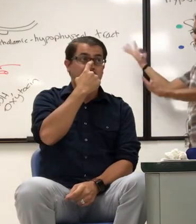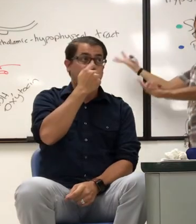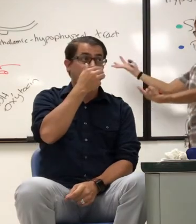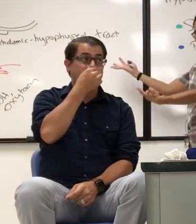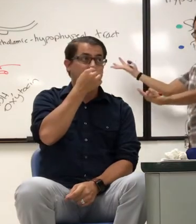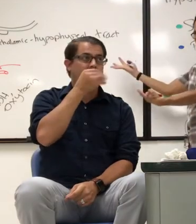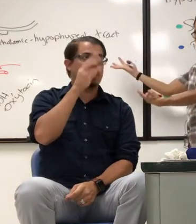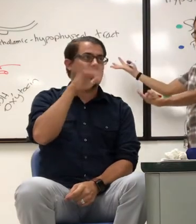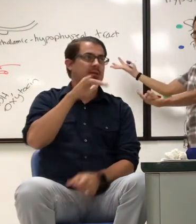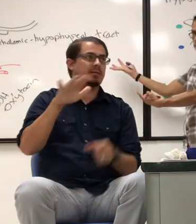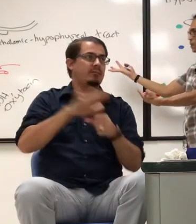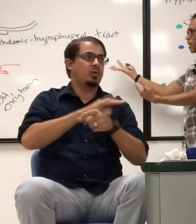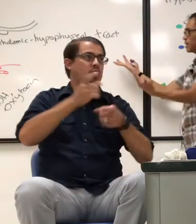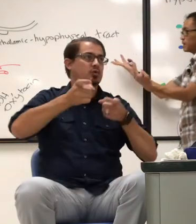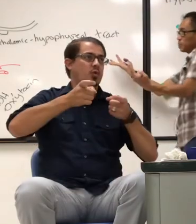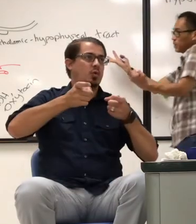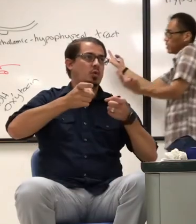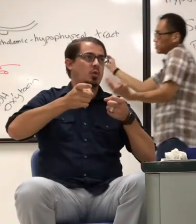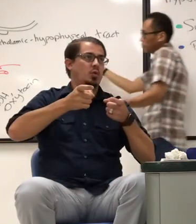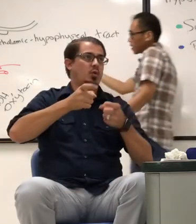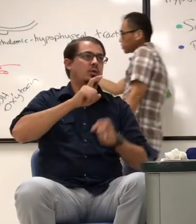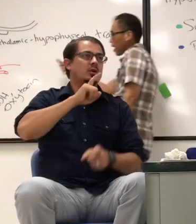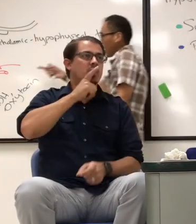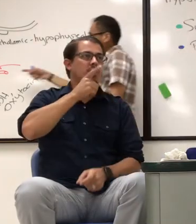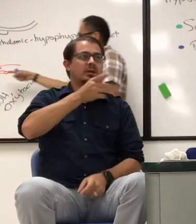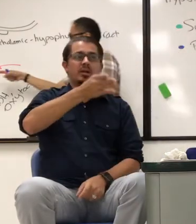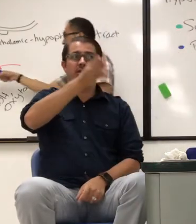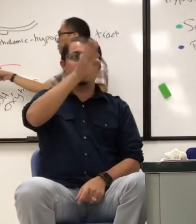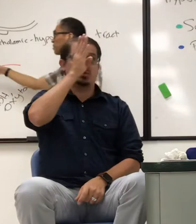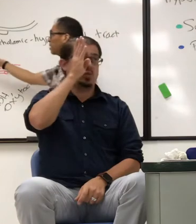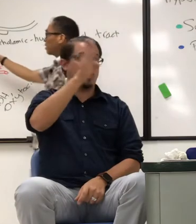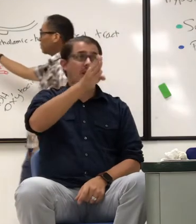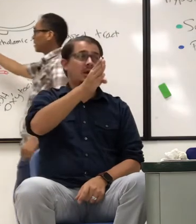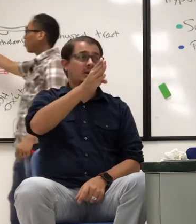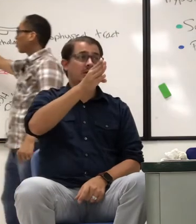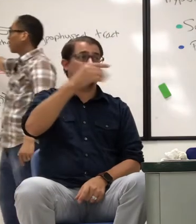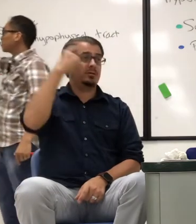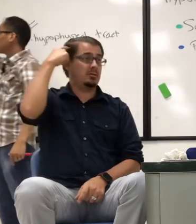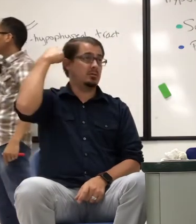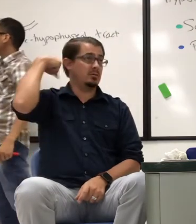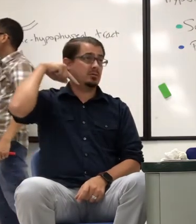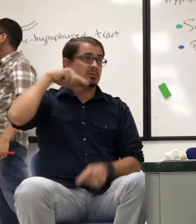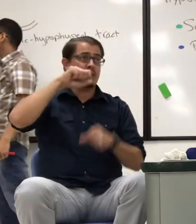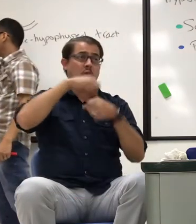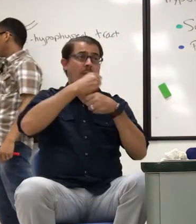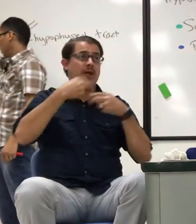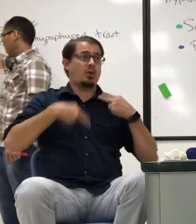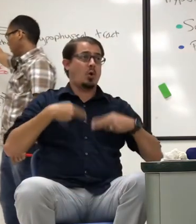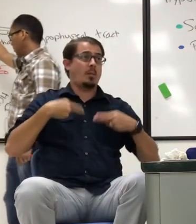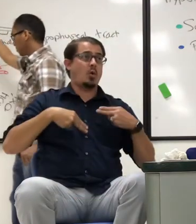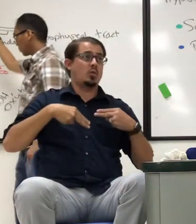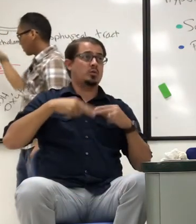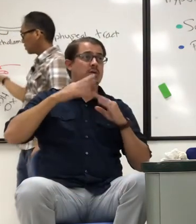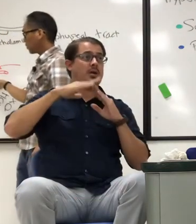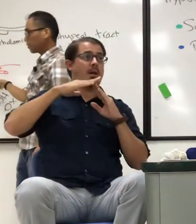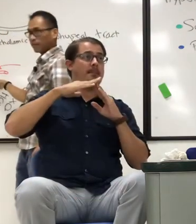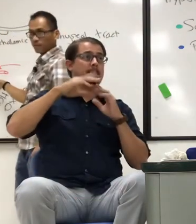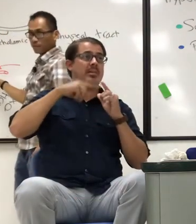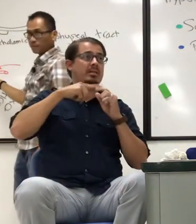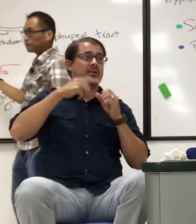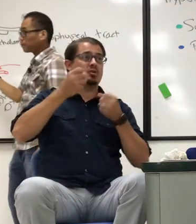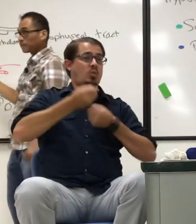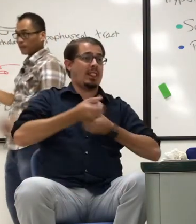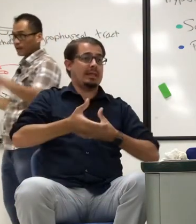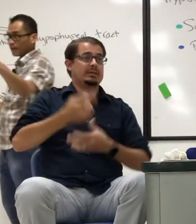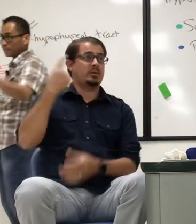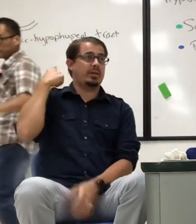That's the control. Okay. It's pretty much a direct shot. You just make the hormones up here, and you just release them here. Yeah. What is the blue? You got